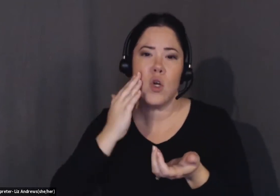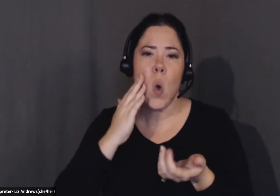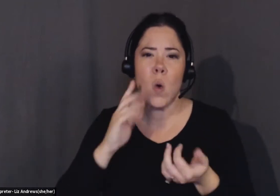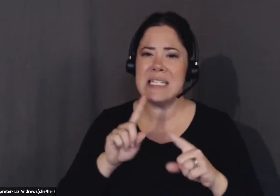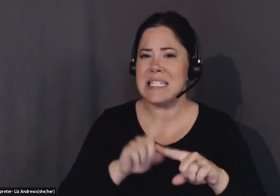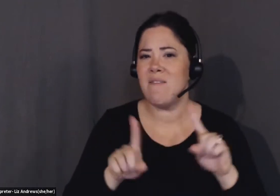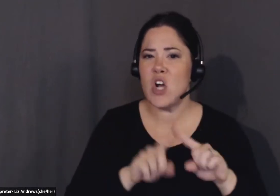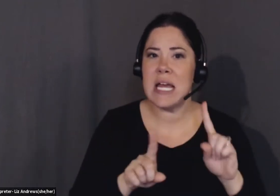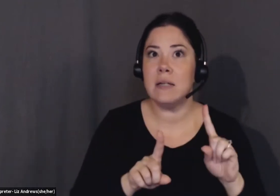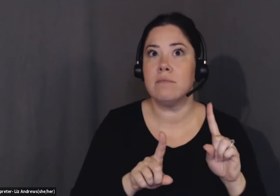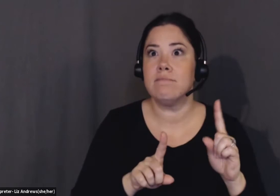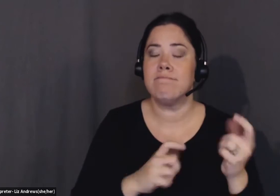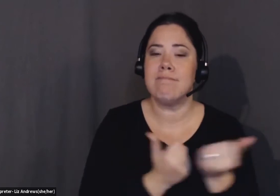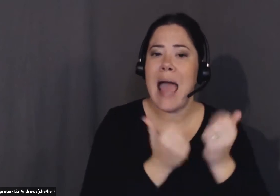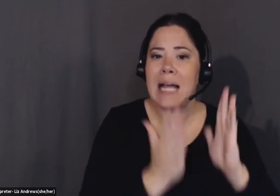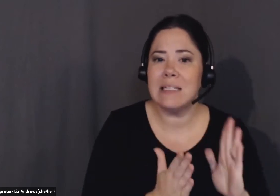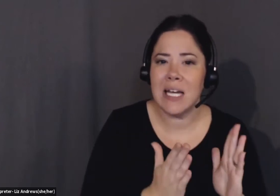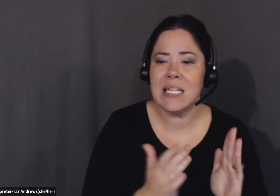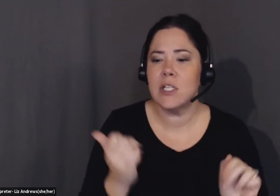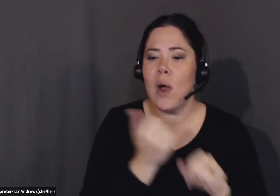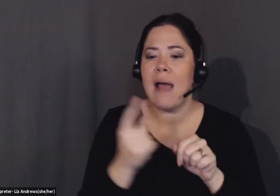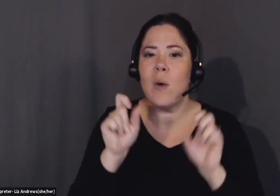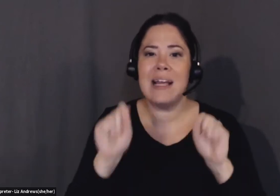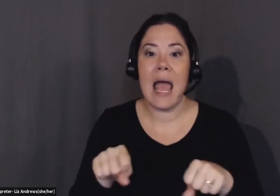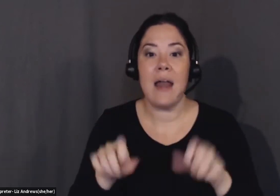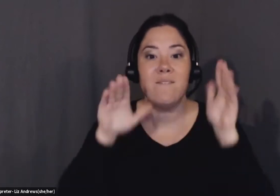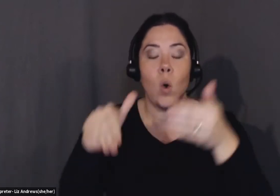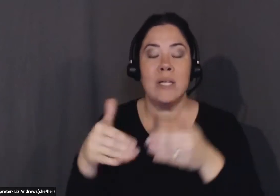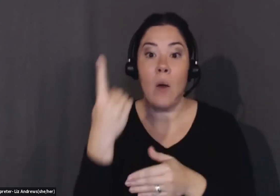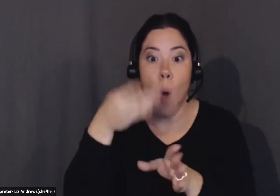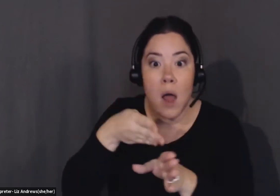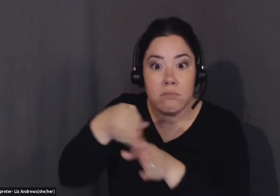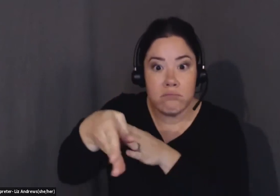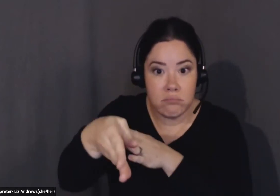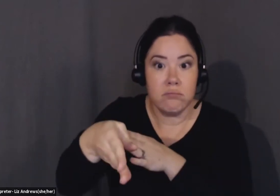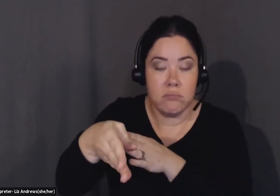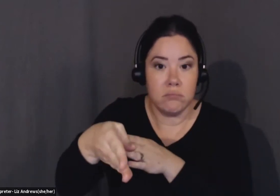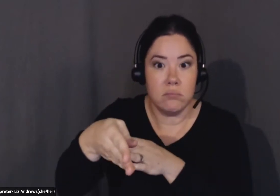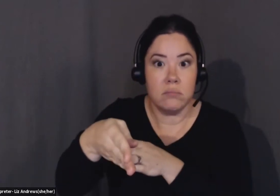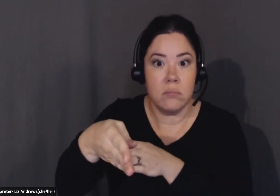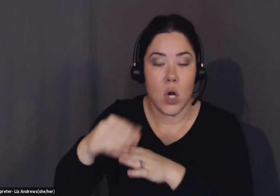or everybody can be like a one issue voter kind of thing.